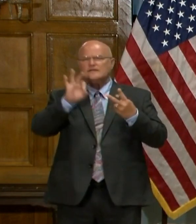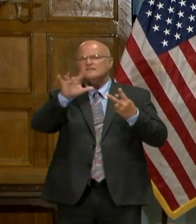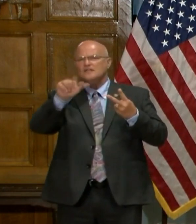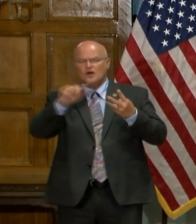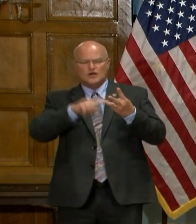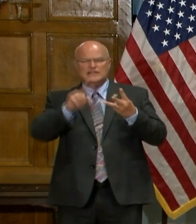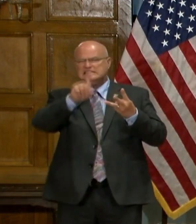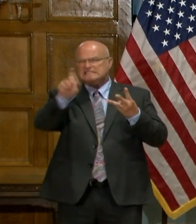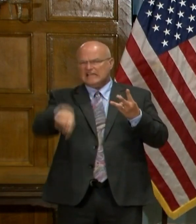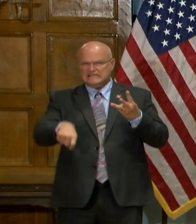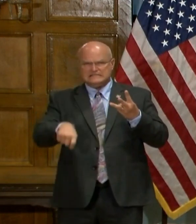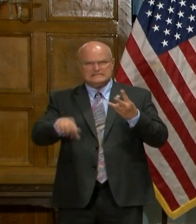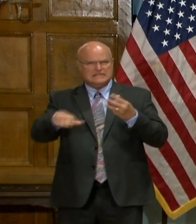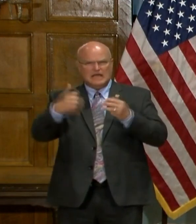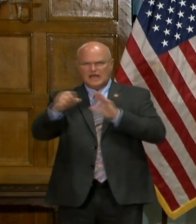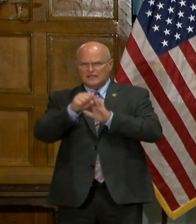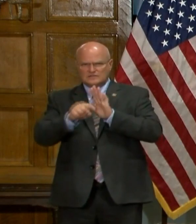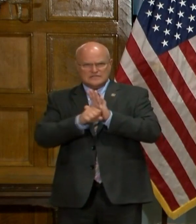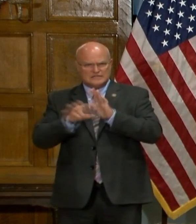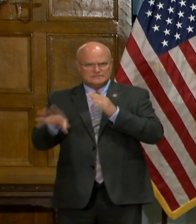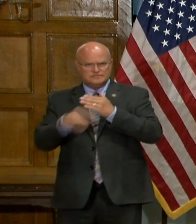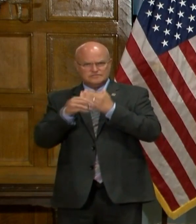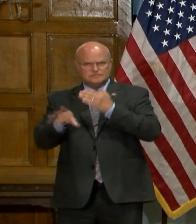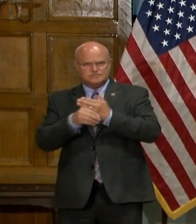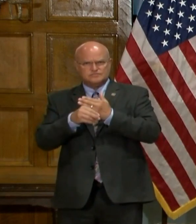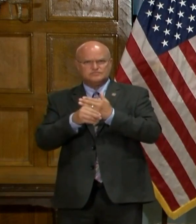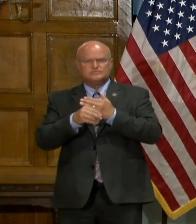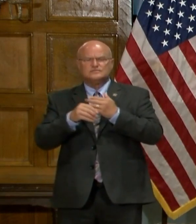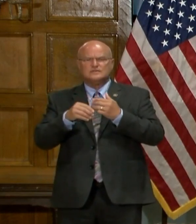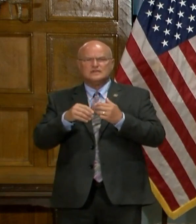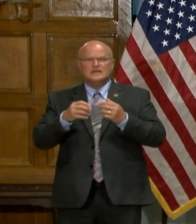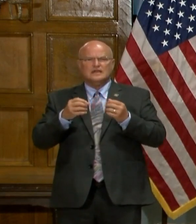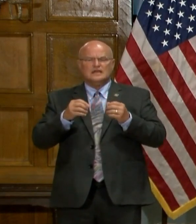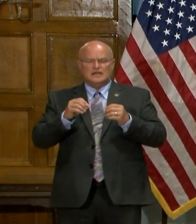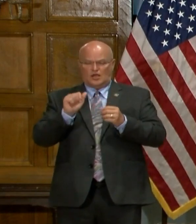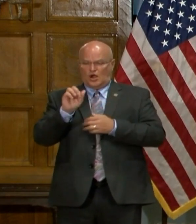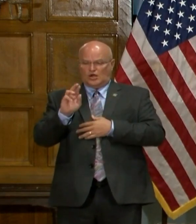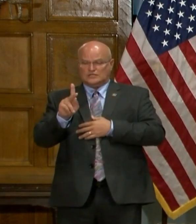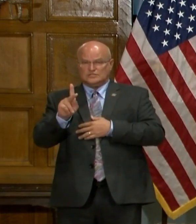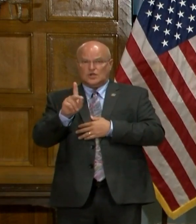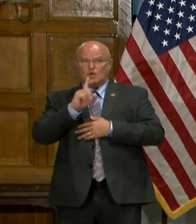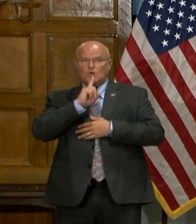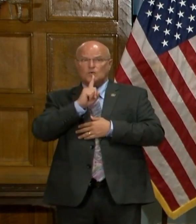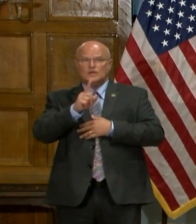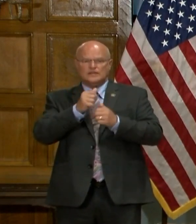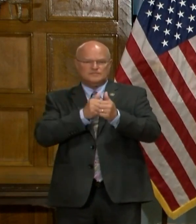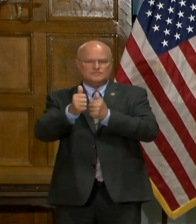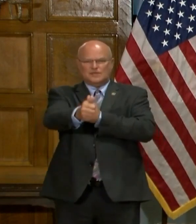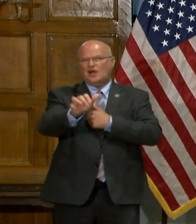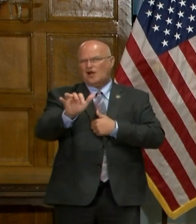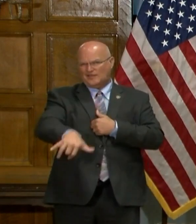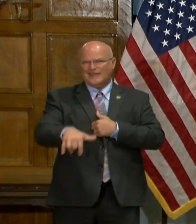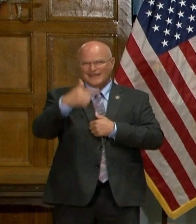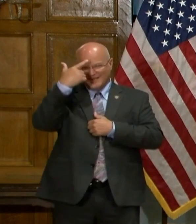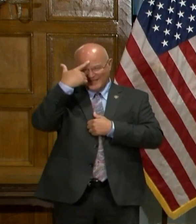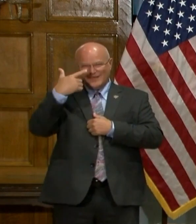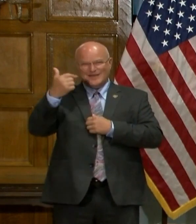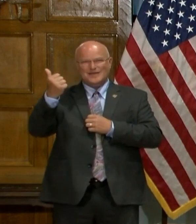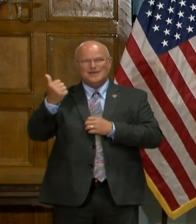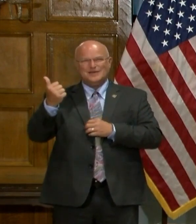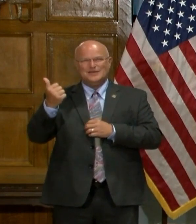you've got Florida, you've got Texas. So if you in Arkansas, we really move beyond that